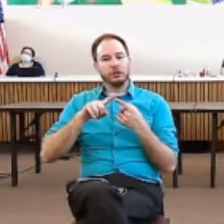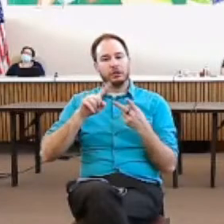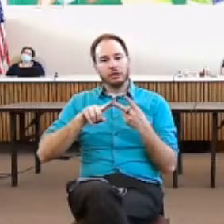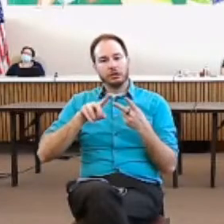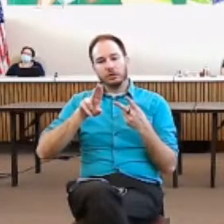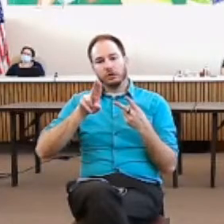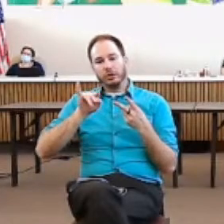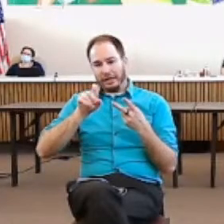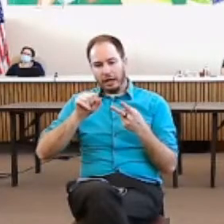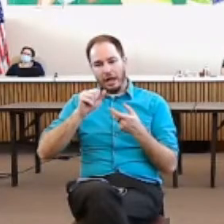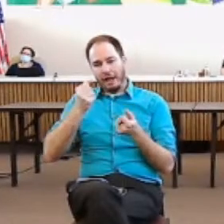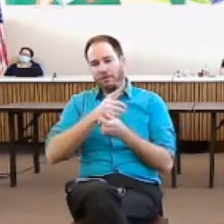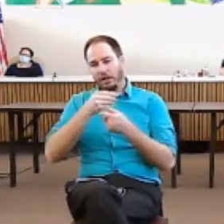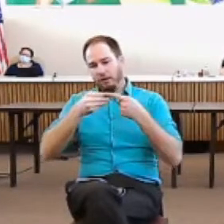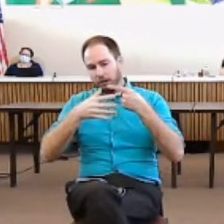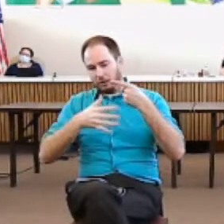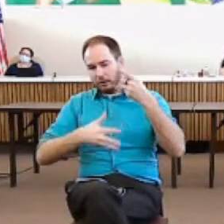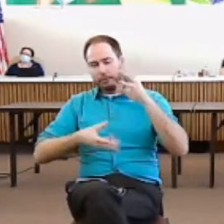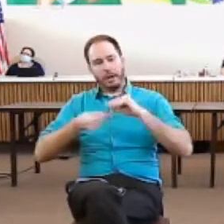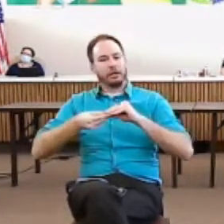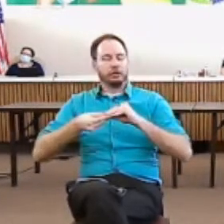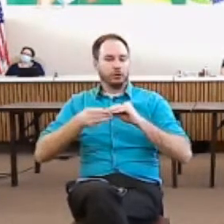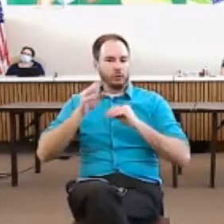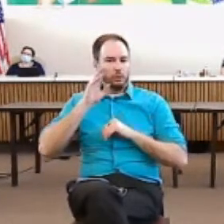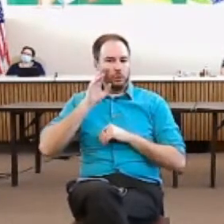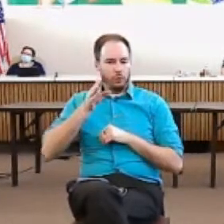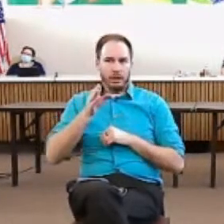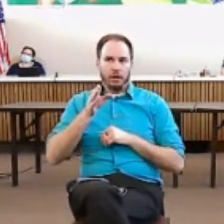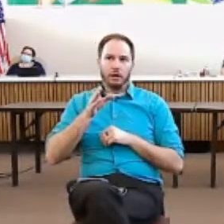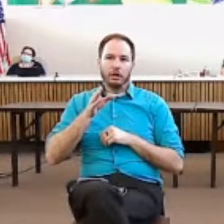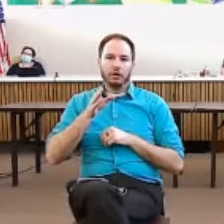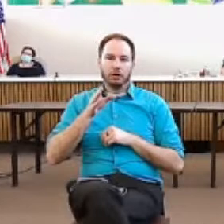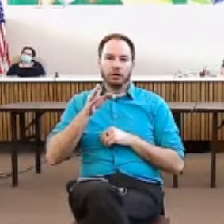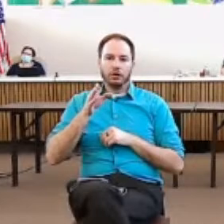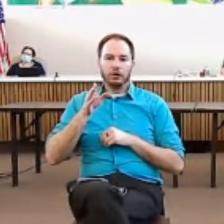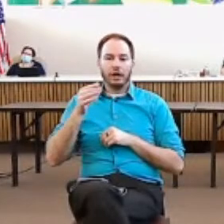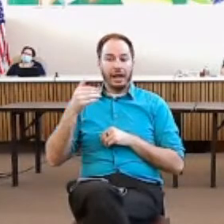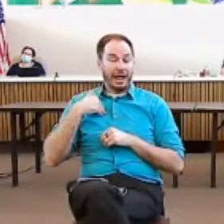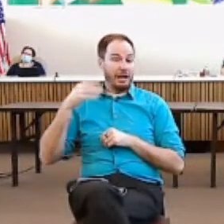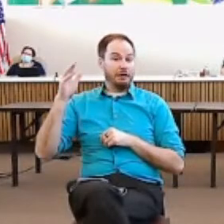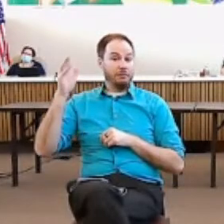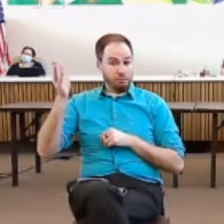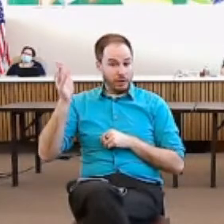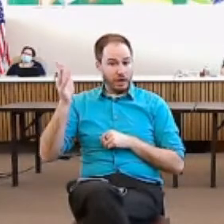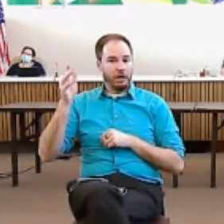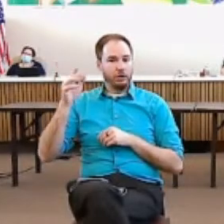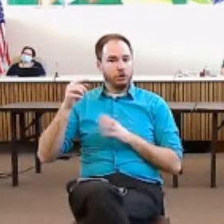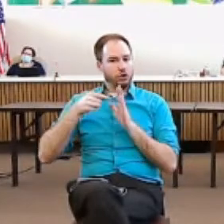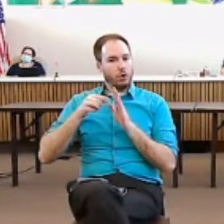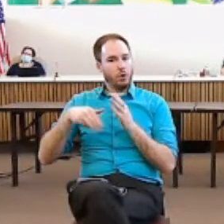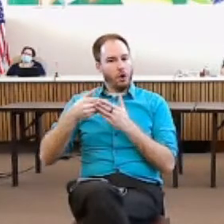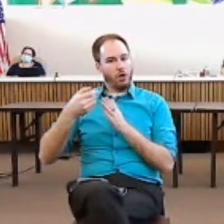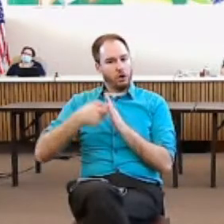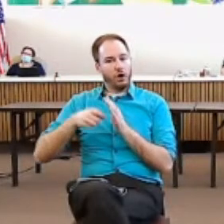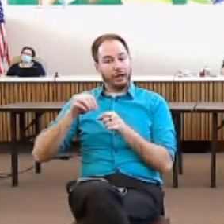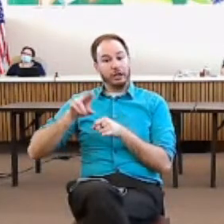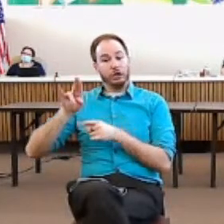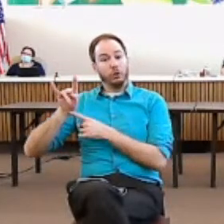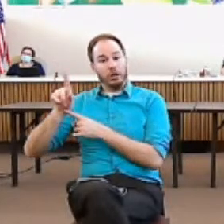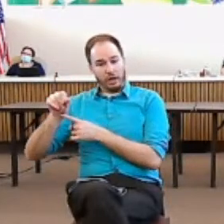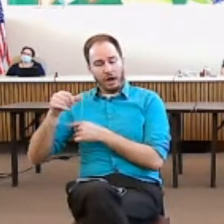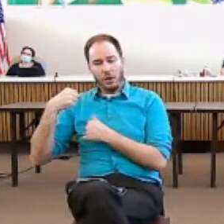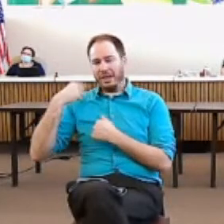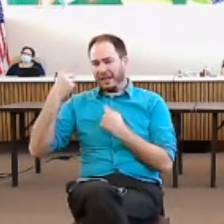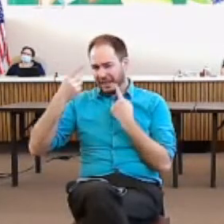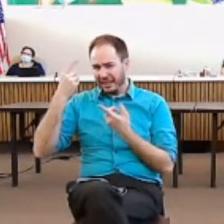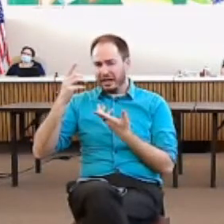taxes, it's a whole list of things. It was I have a presentation was showing you what the charges are in Utica. We're thinking it's